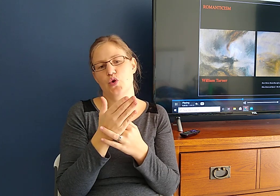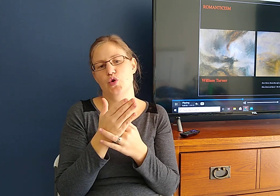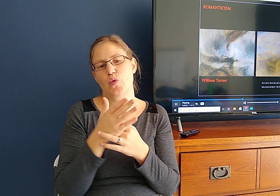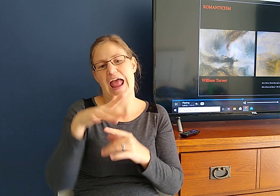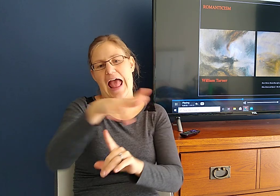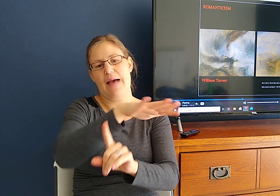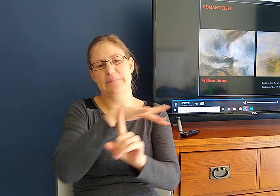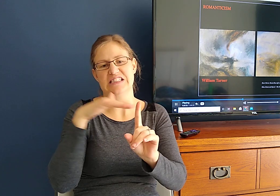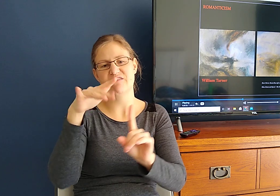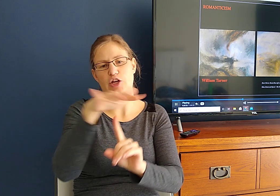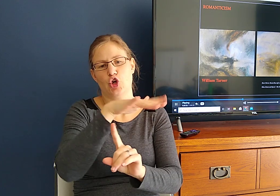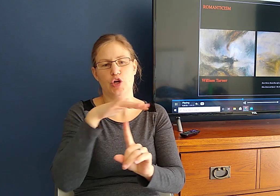atmosphere.